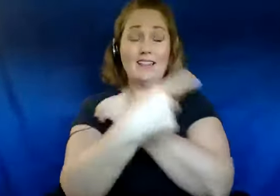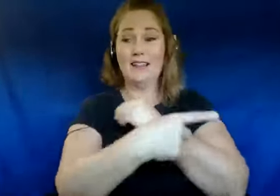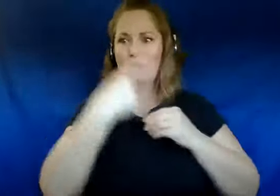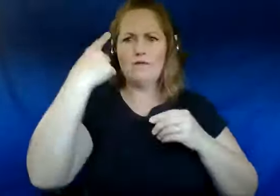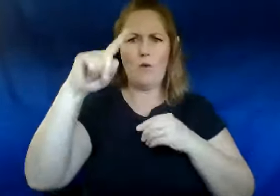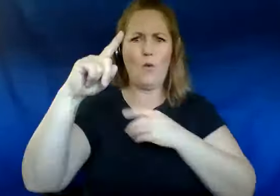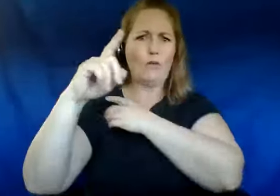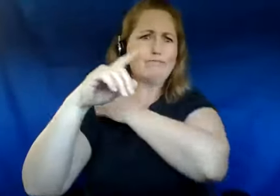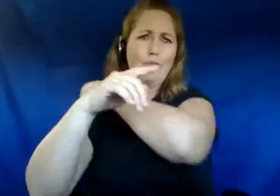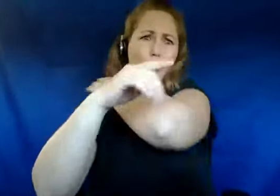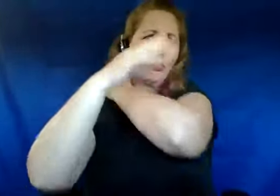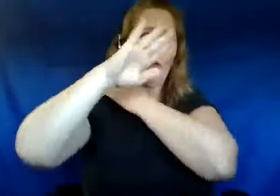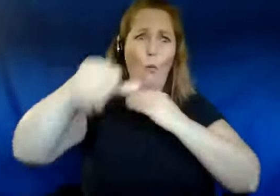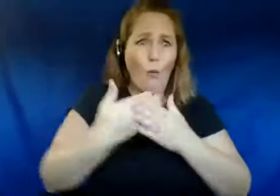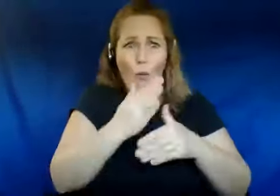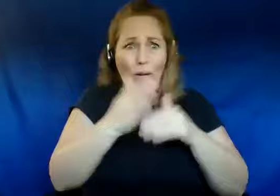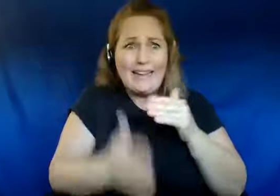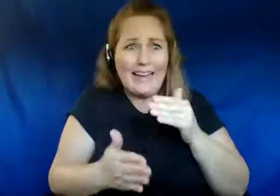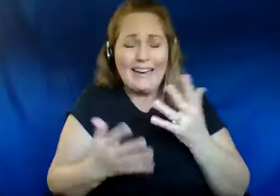the whole weekend.